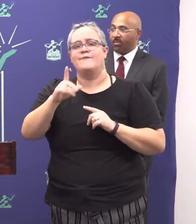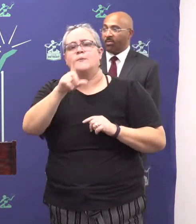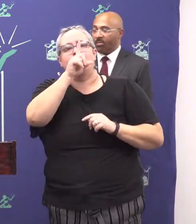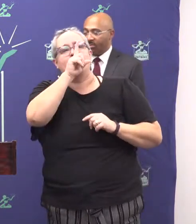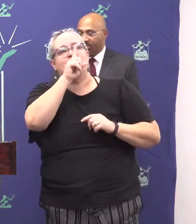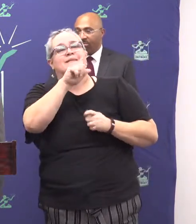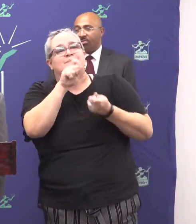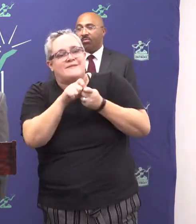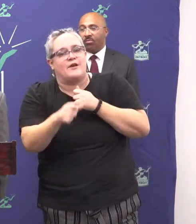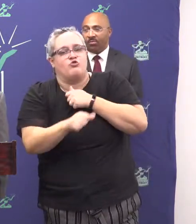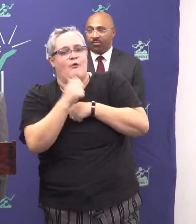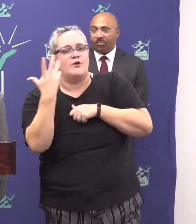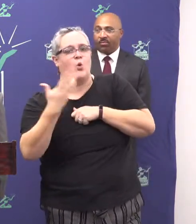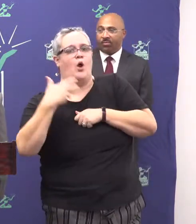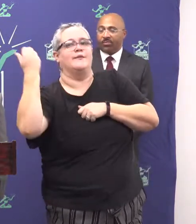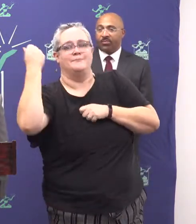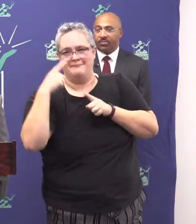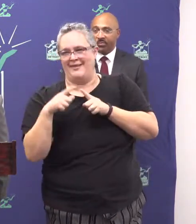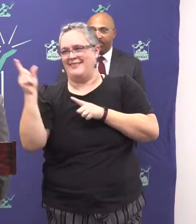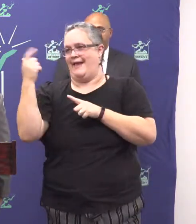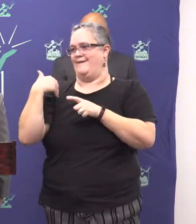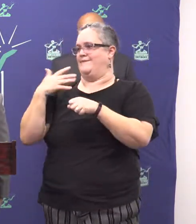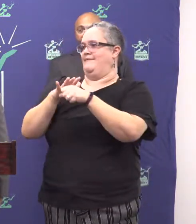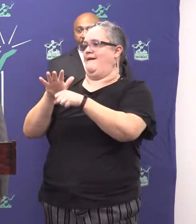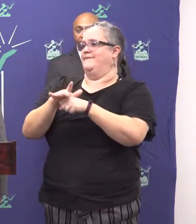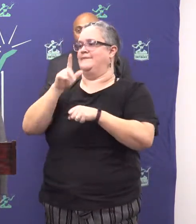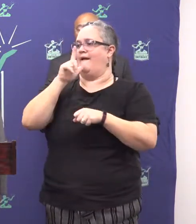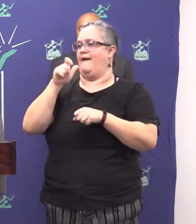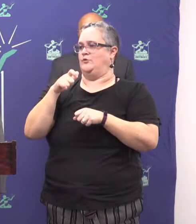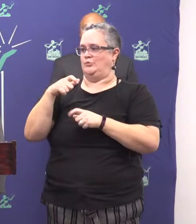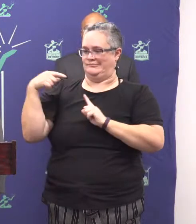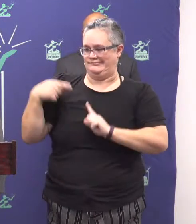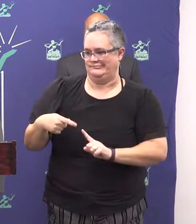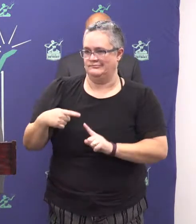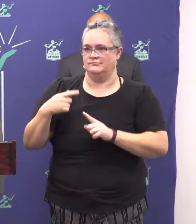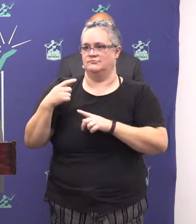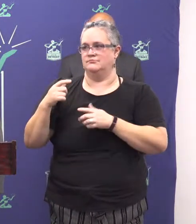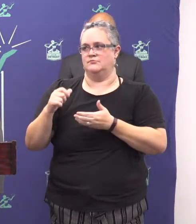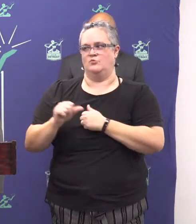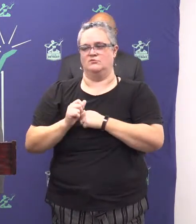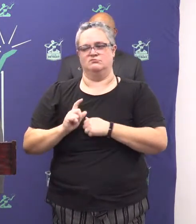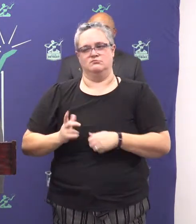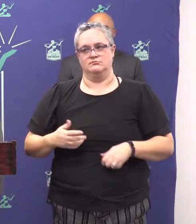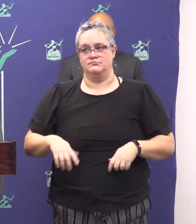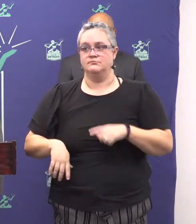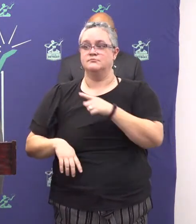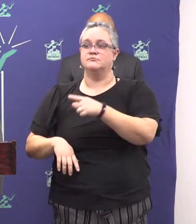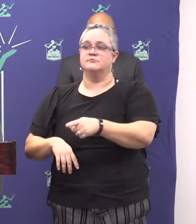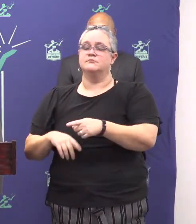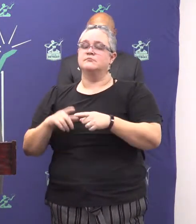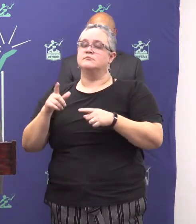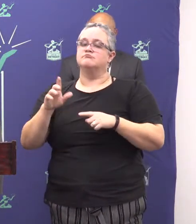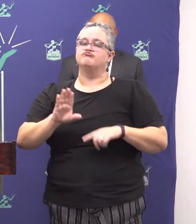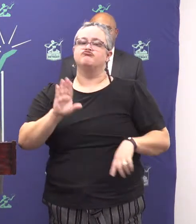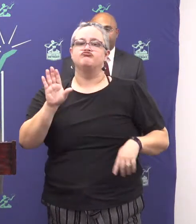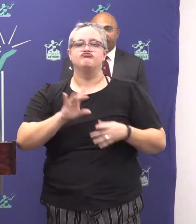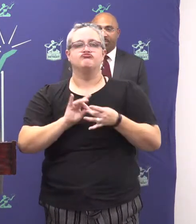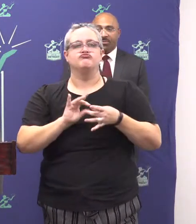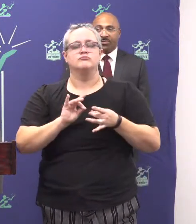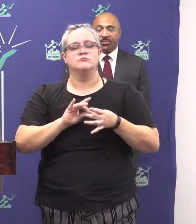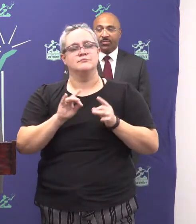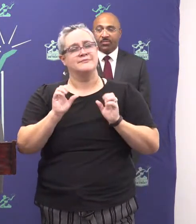us a specific threat, but they have enough that they didn't really need to. Yes? Can you speak to